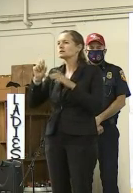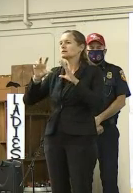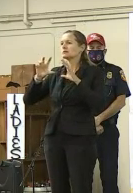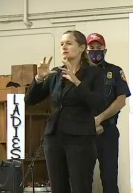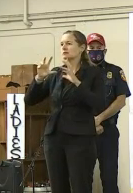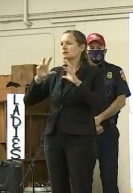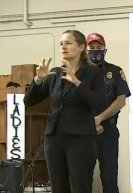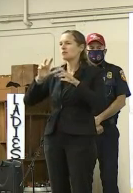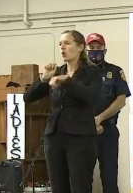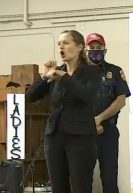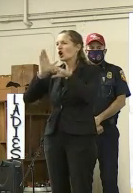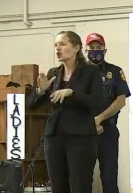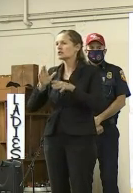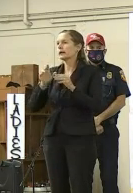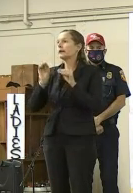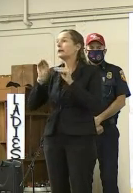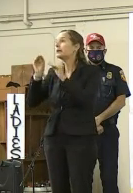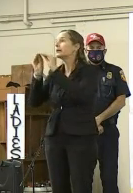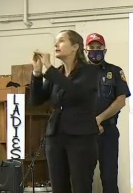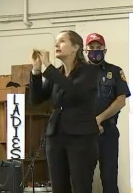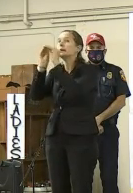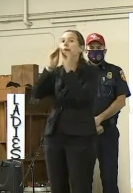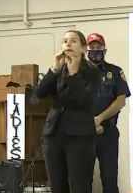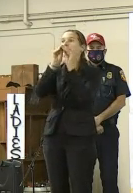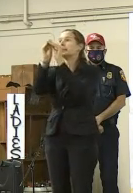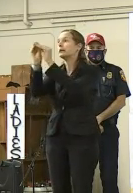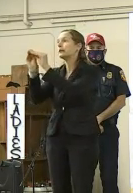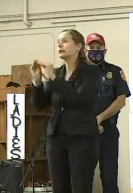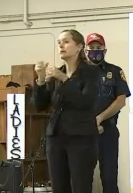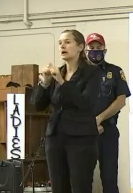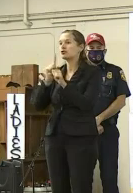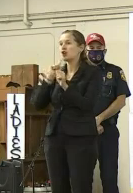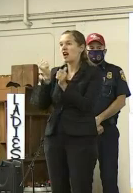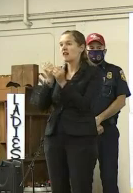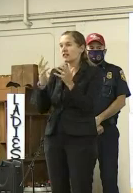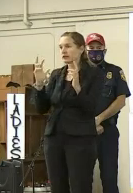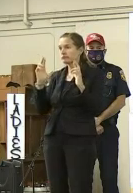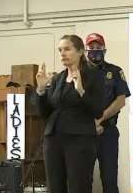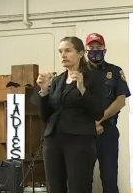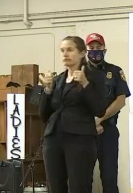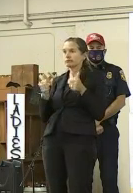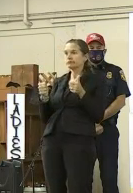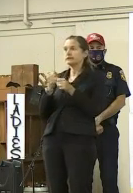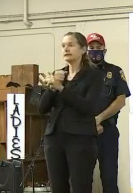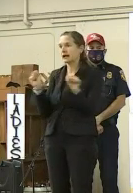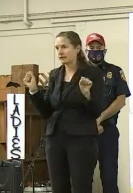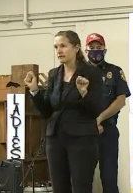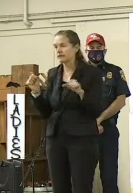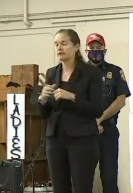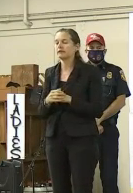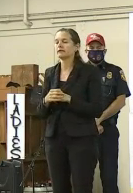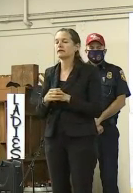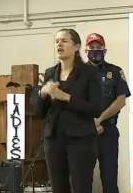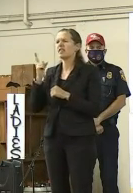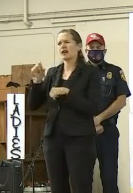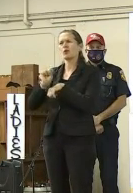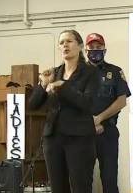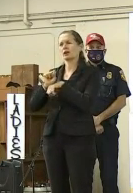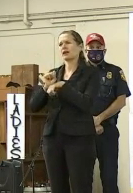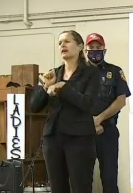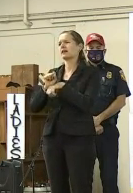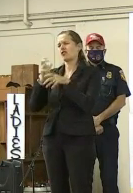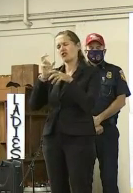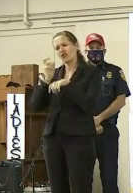zones that are affecting repairs to make the area safe for you to get back home. I can assure you they are working tirelessly behind the